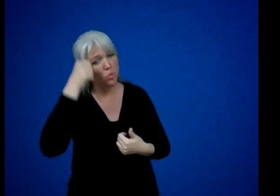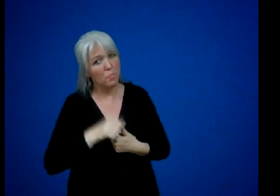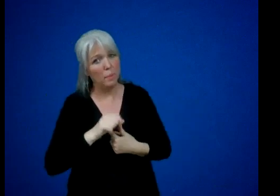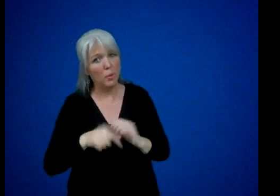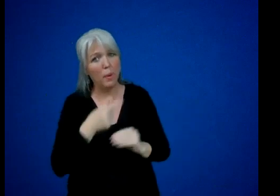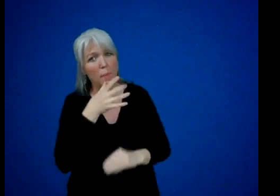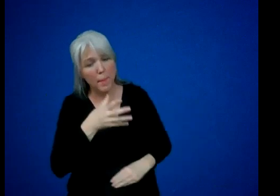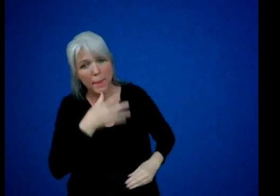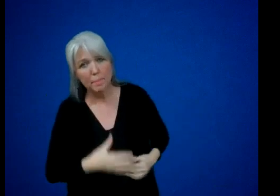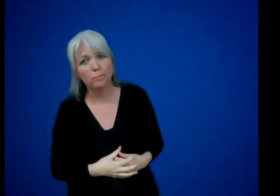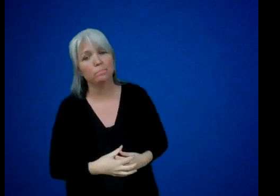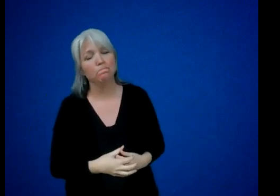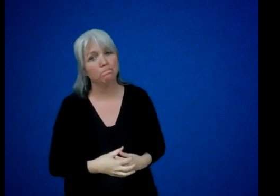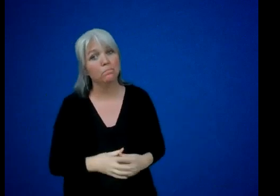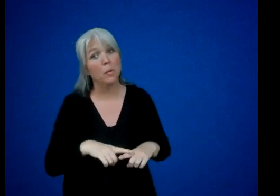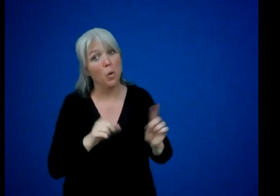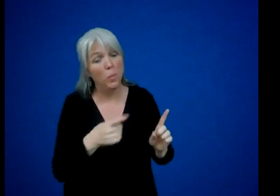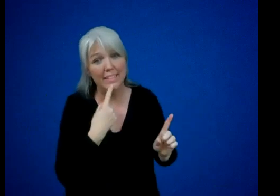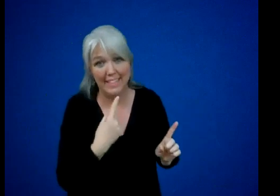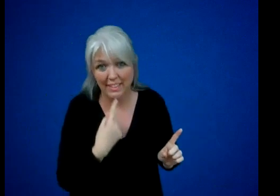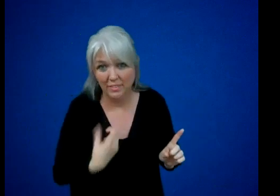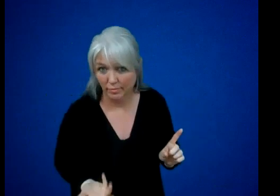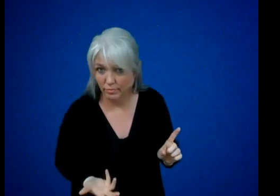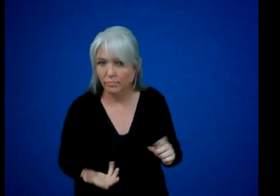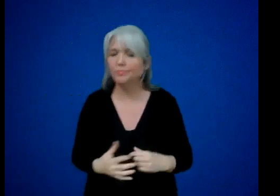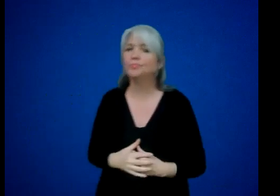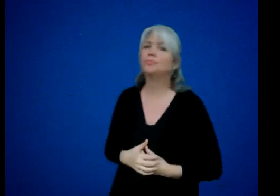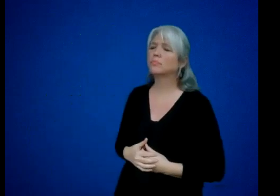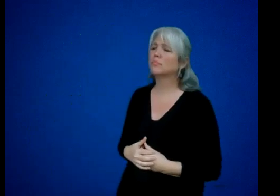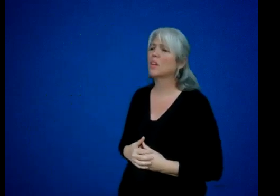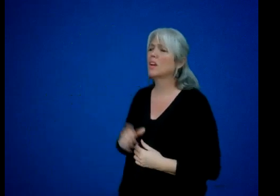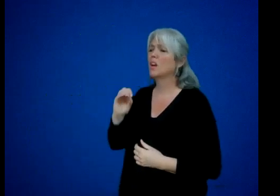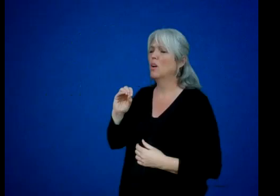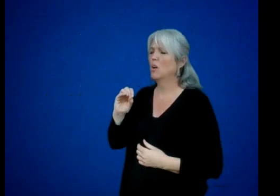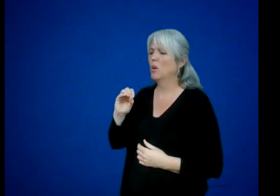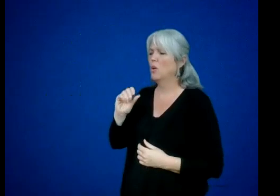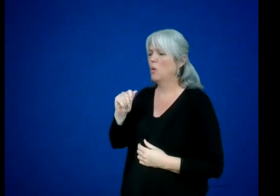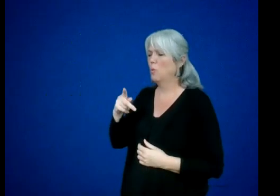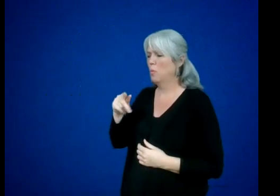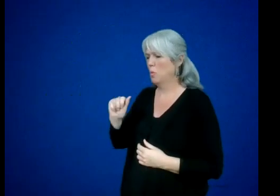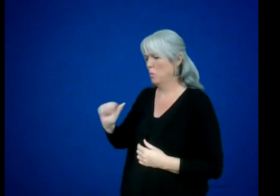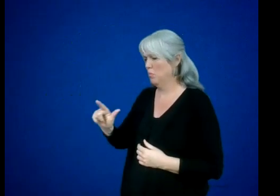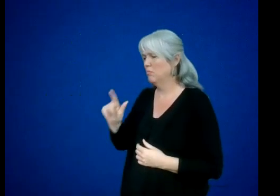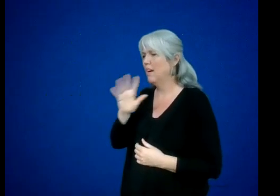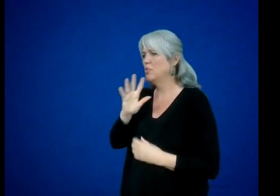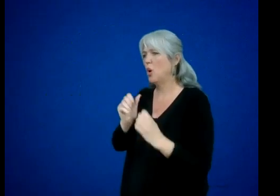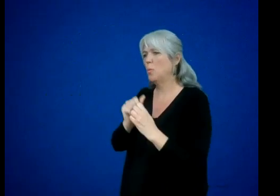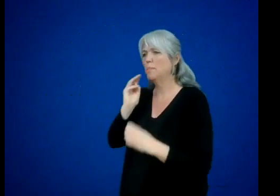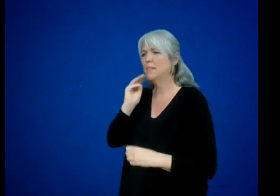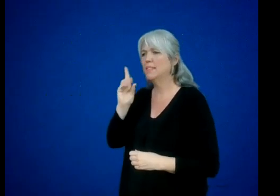my mama. But what he said was, Opal, I had a talk with Mrs. Dewberry the other